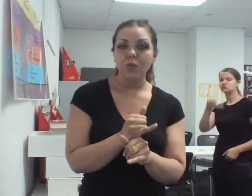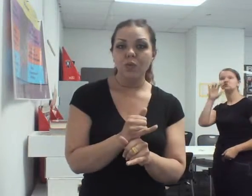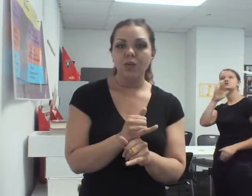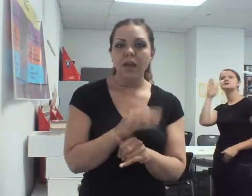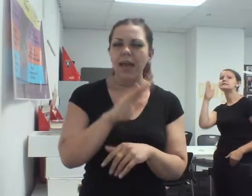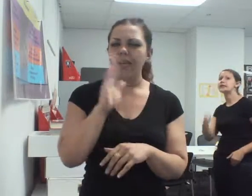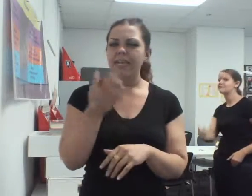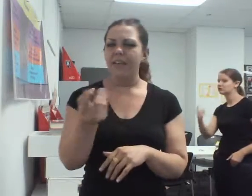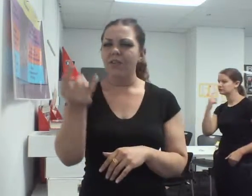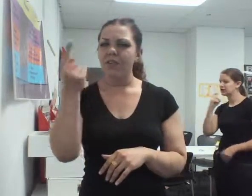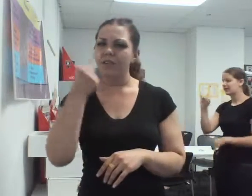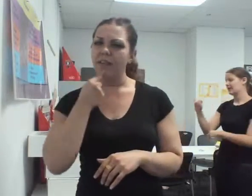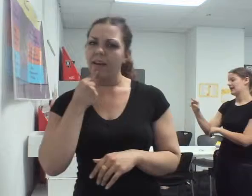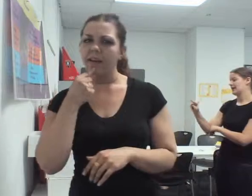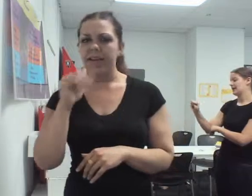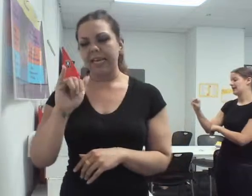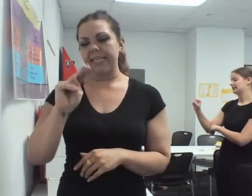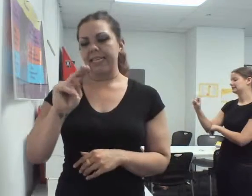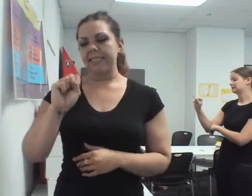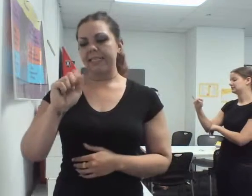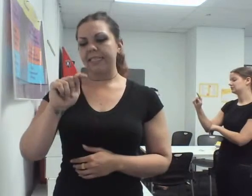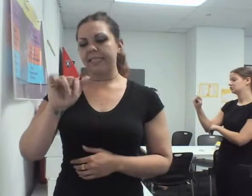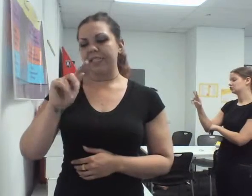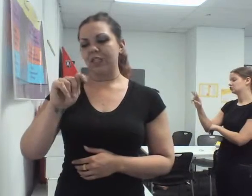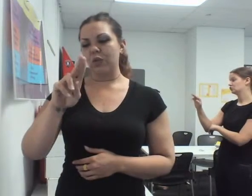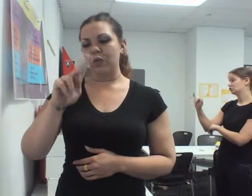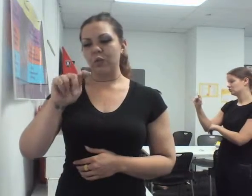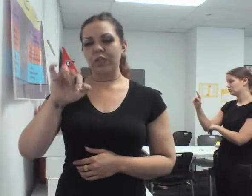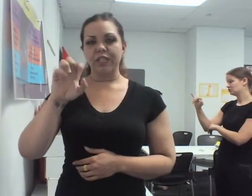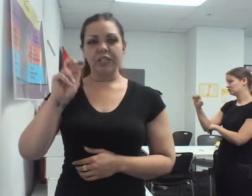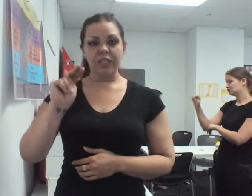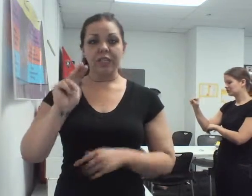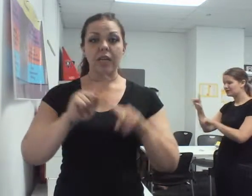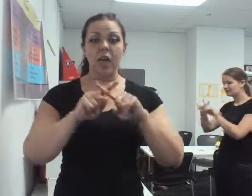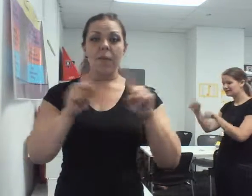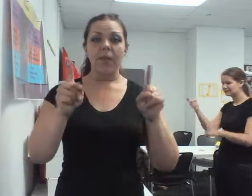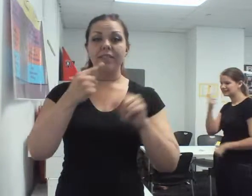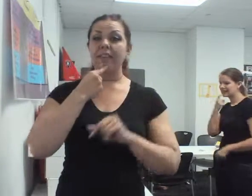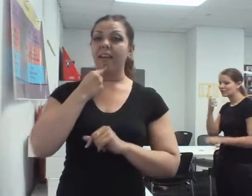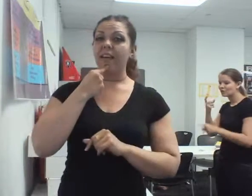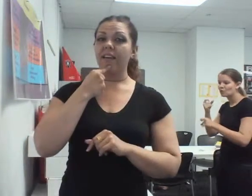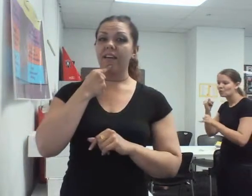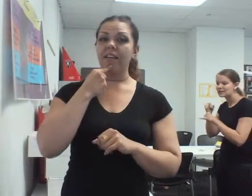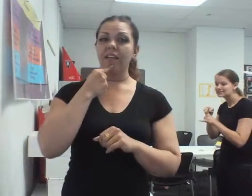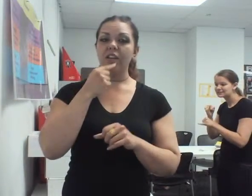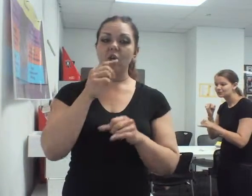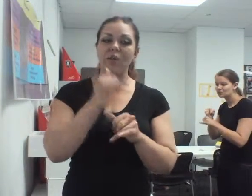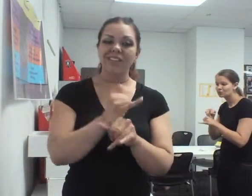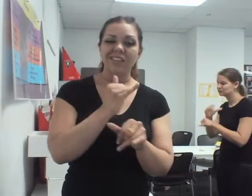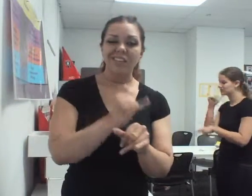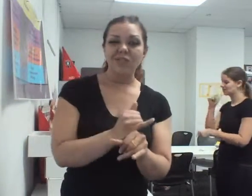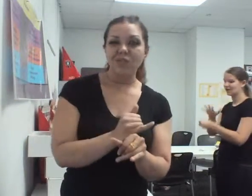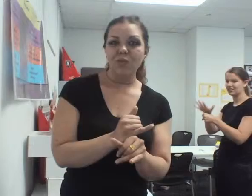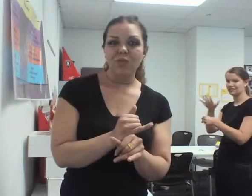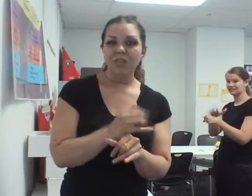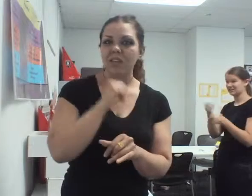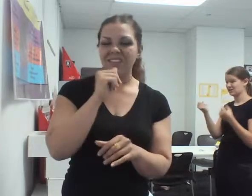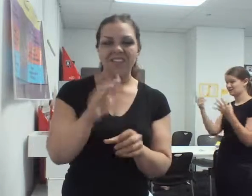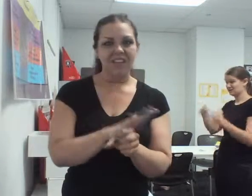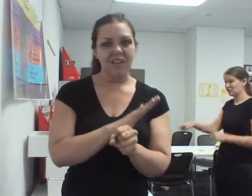institution, but saying residential school is not enough. Because how many of you even really knew what a residential school was before you